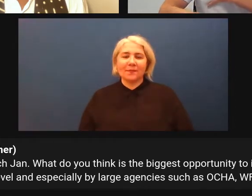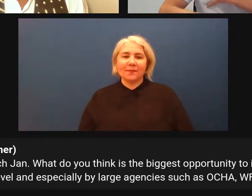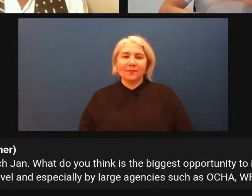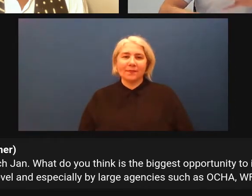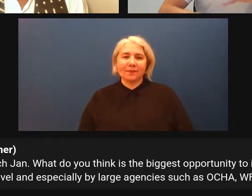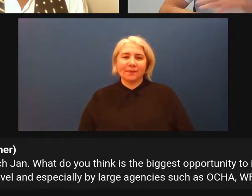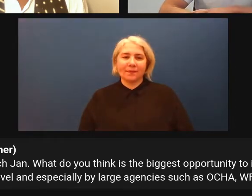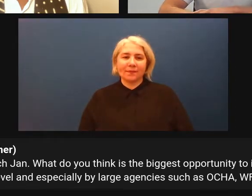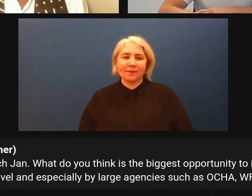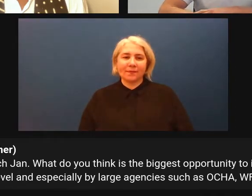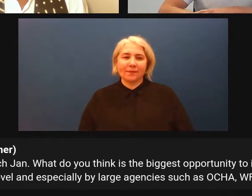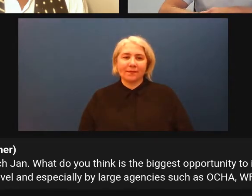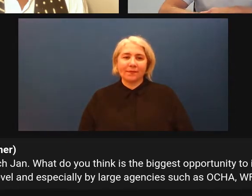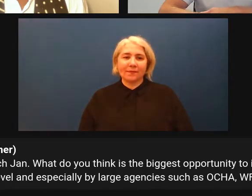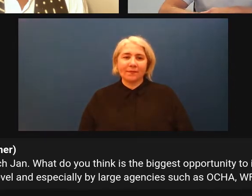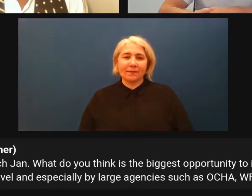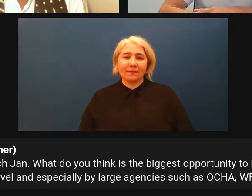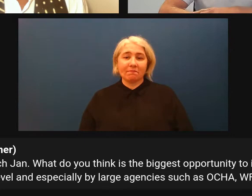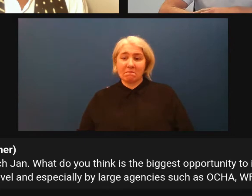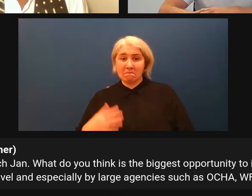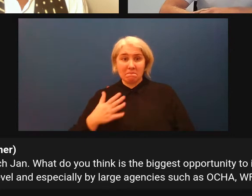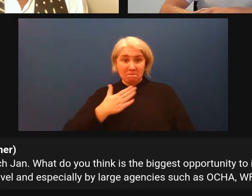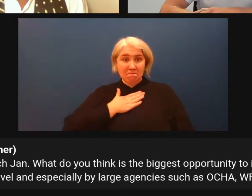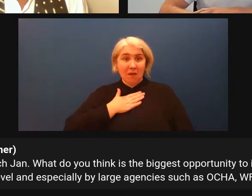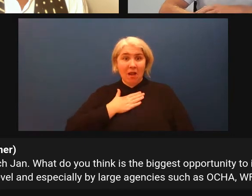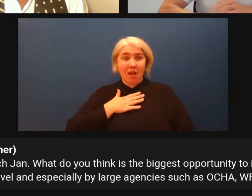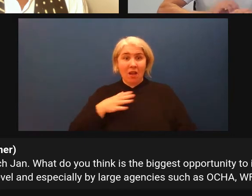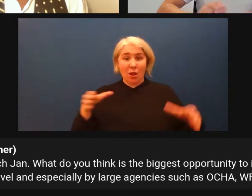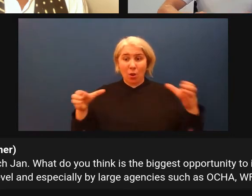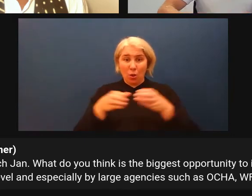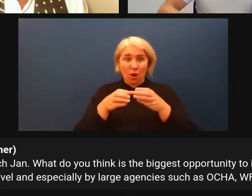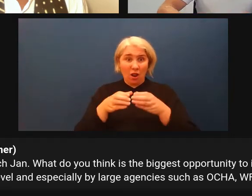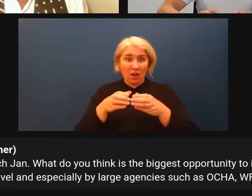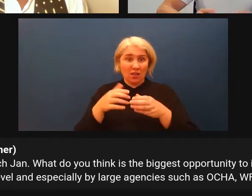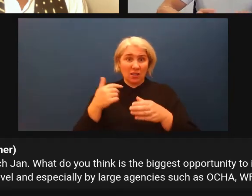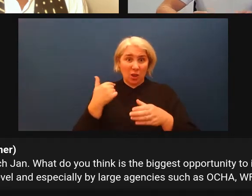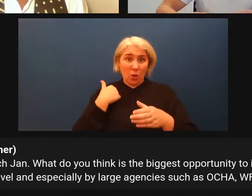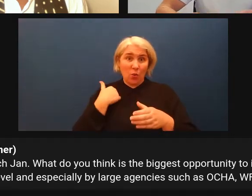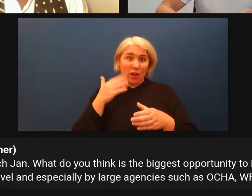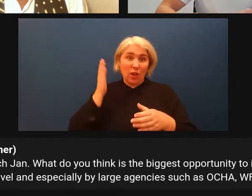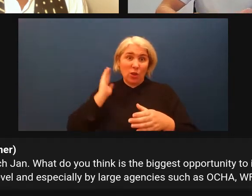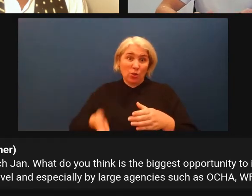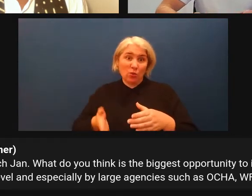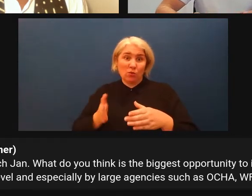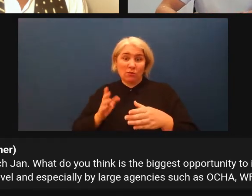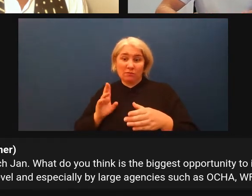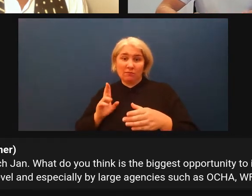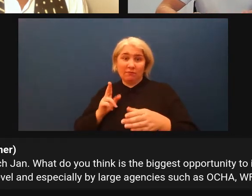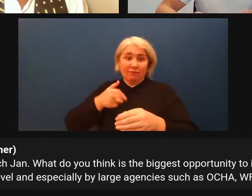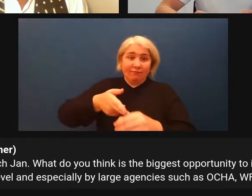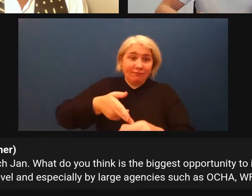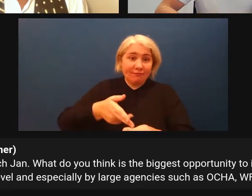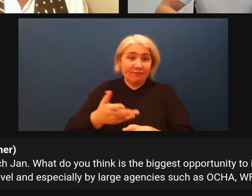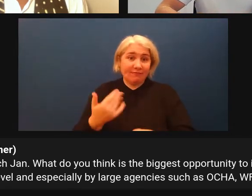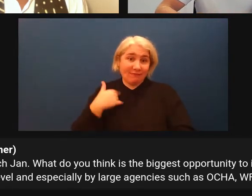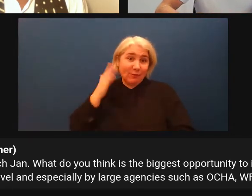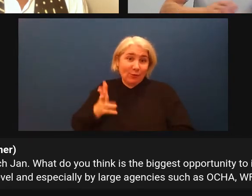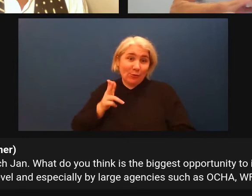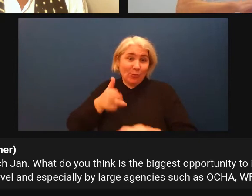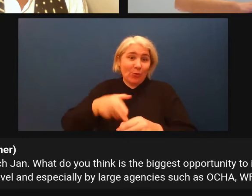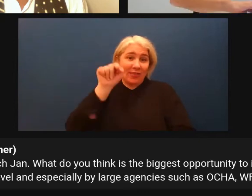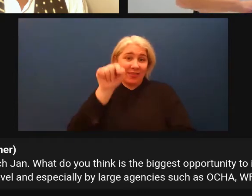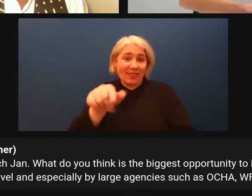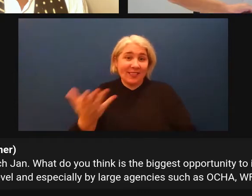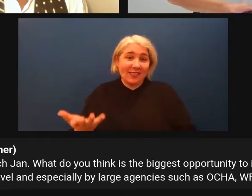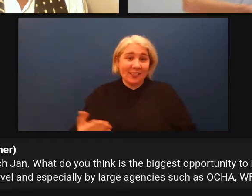My organization will join now. We should have probably before. It's a little bit, I